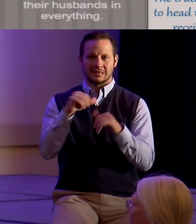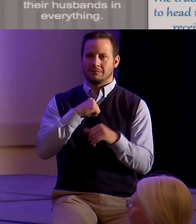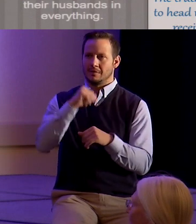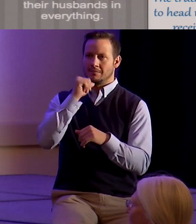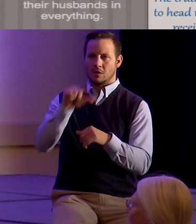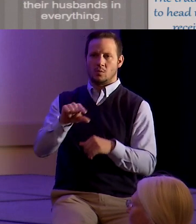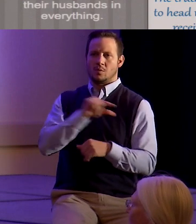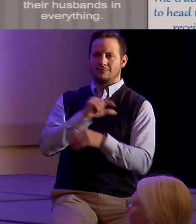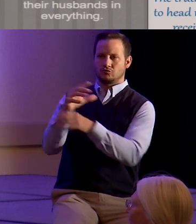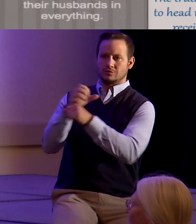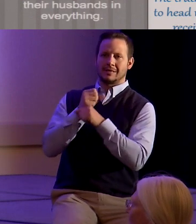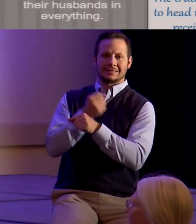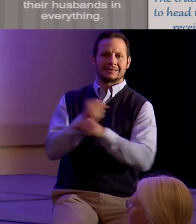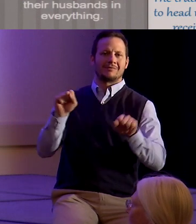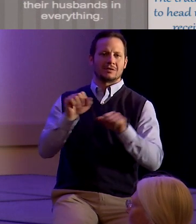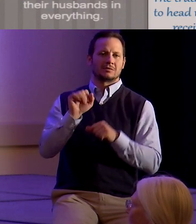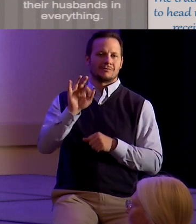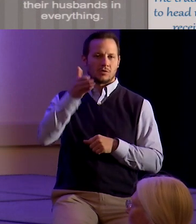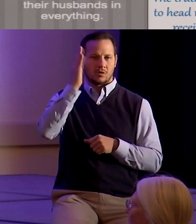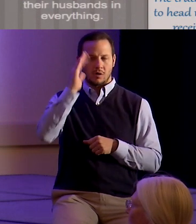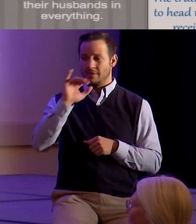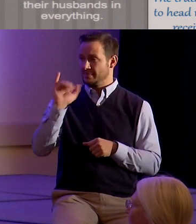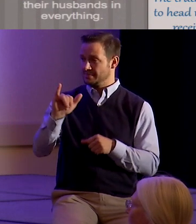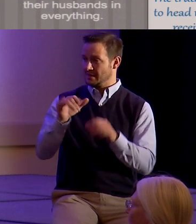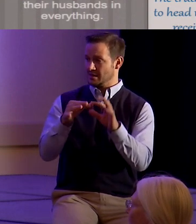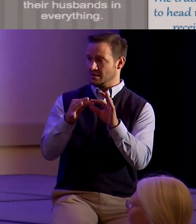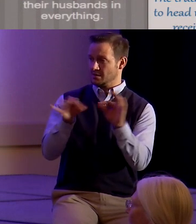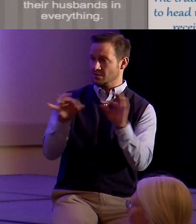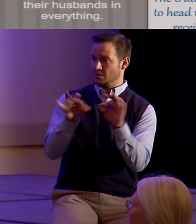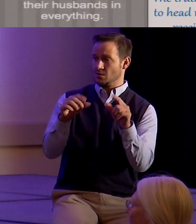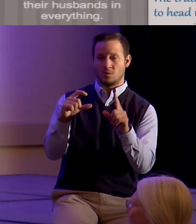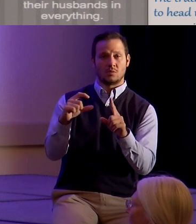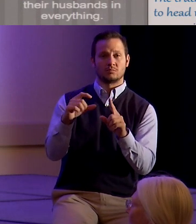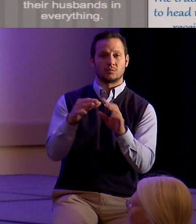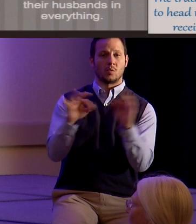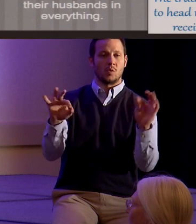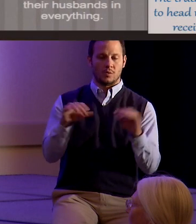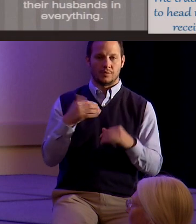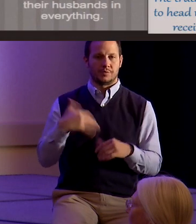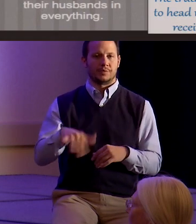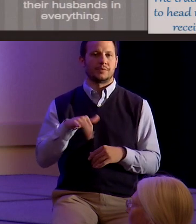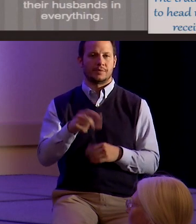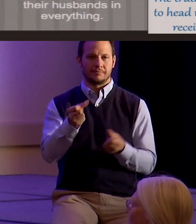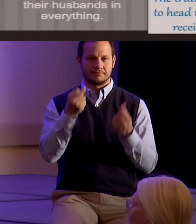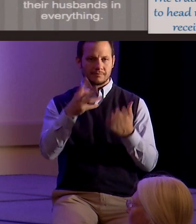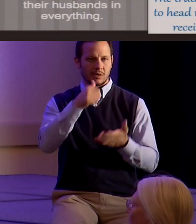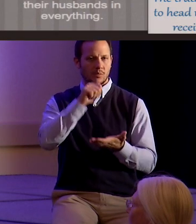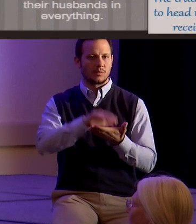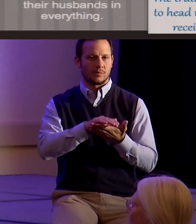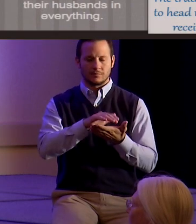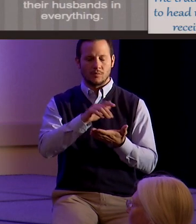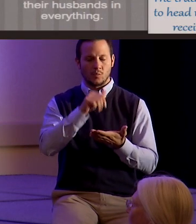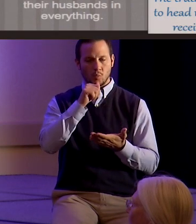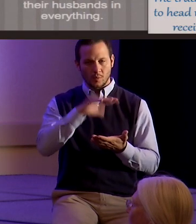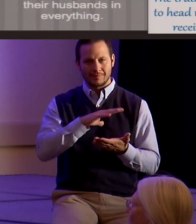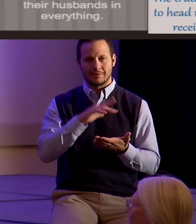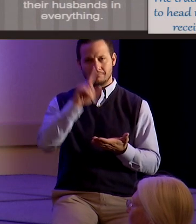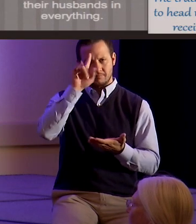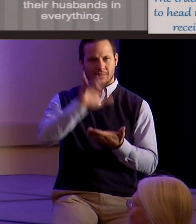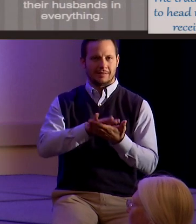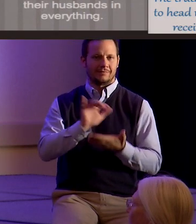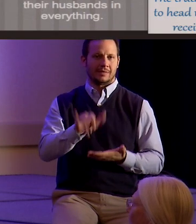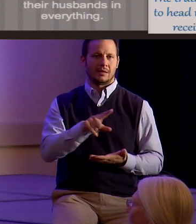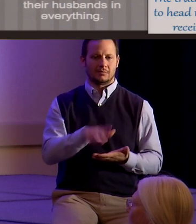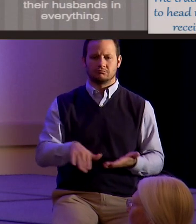most perfect summary of what a lot of women believe who are growing up in this mindset. You're unworthy